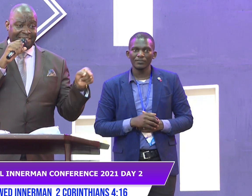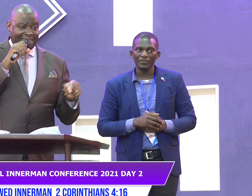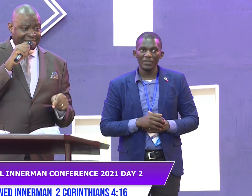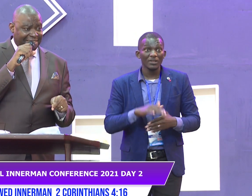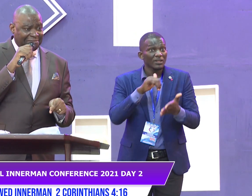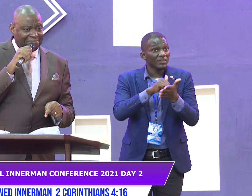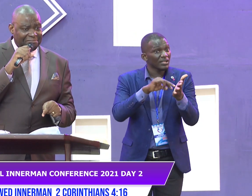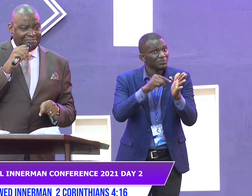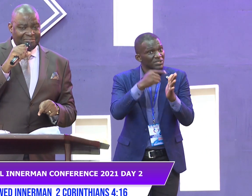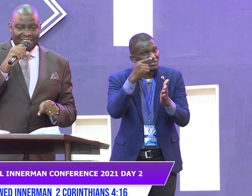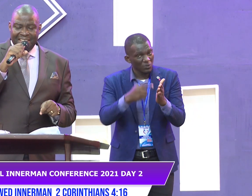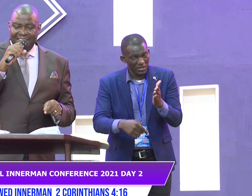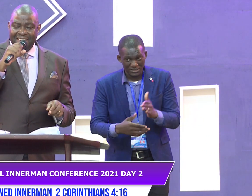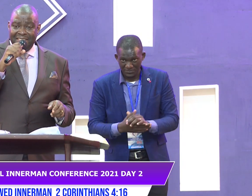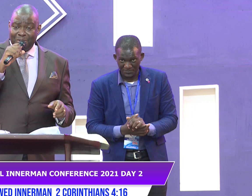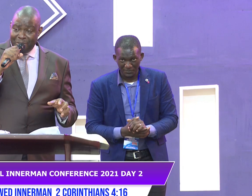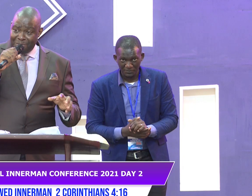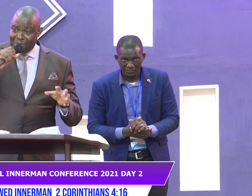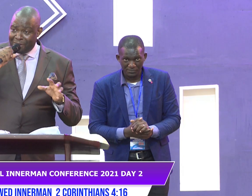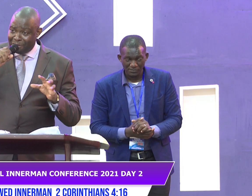What that means,